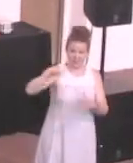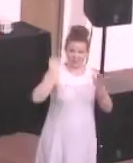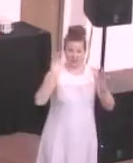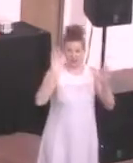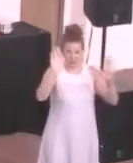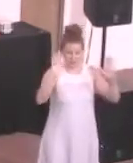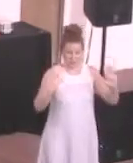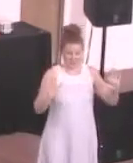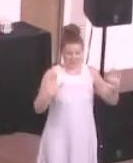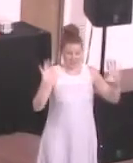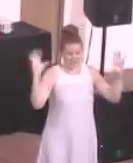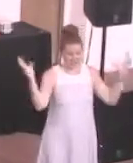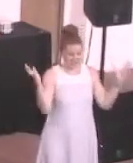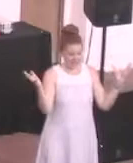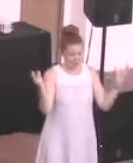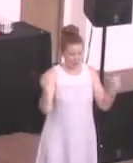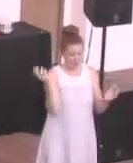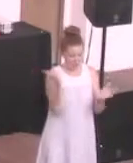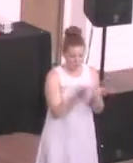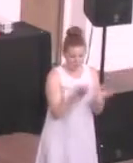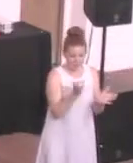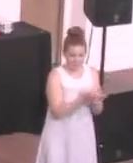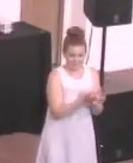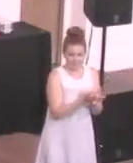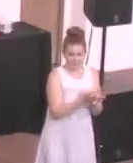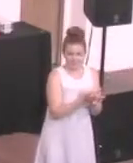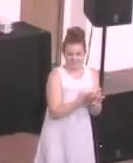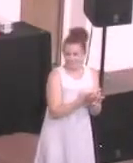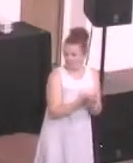great cloud of witnesses,